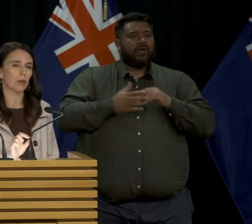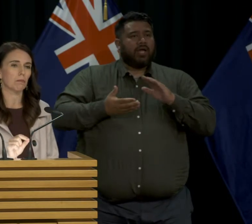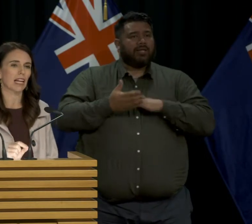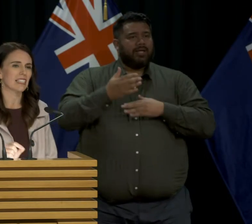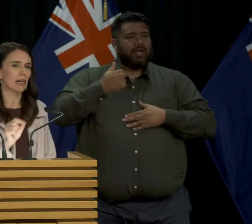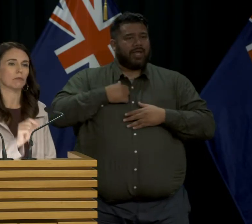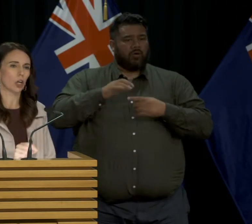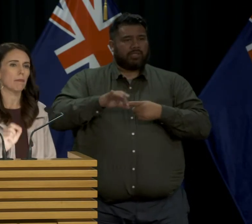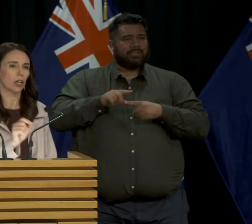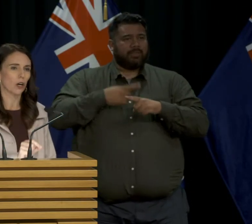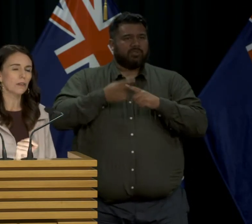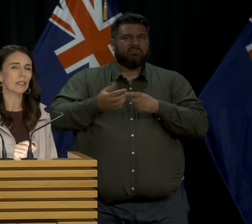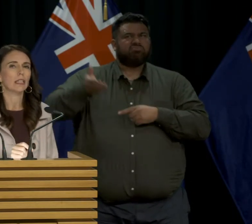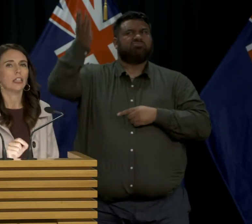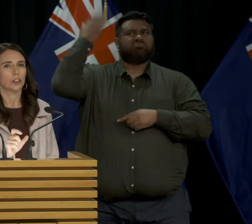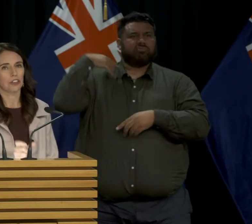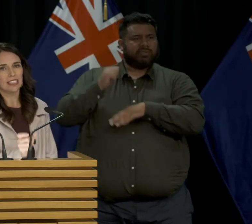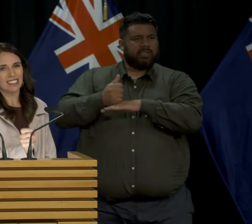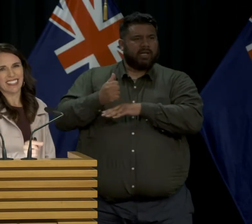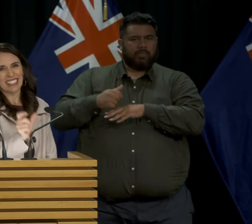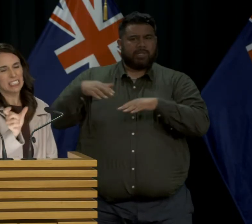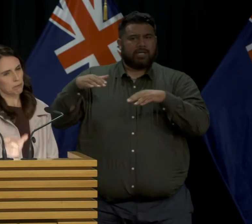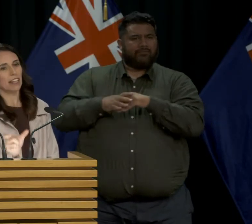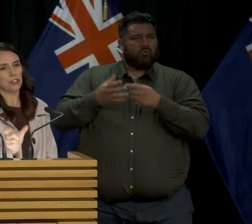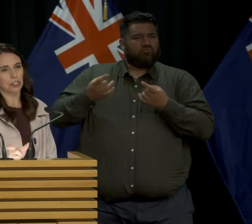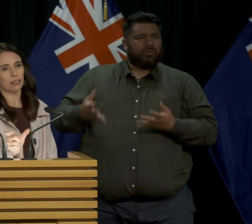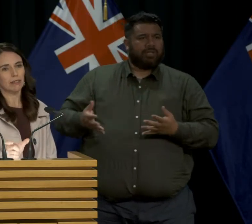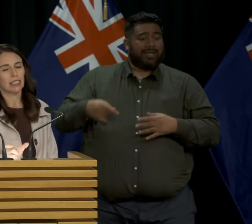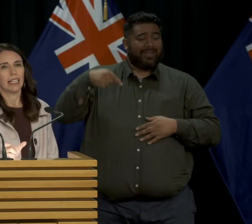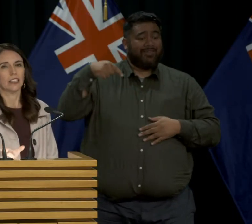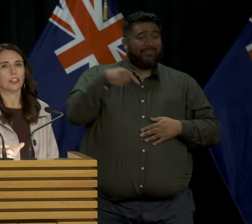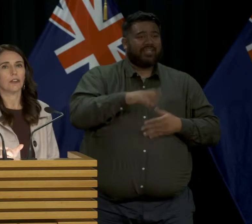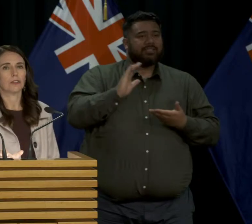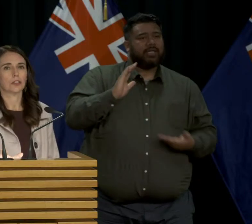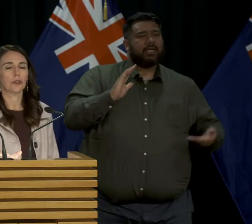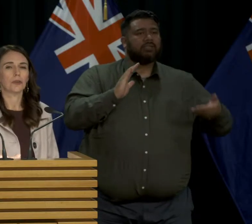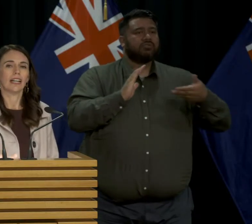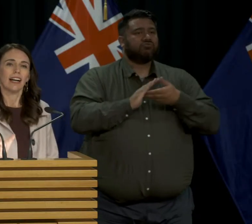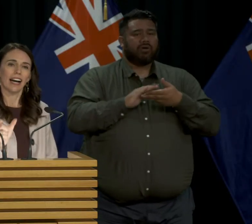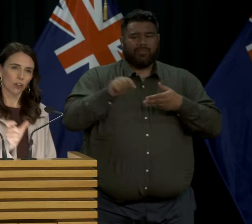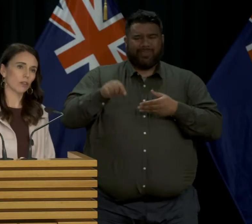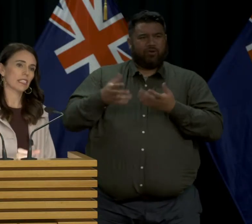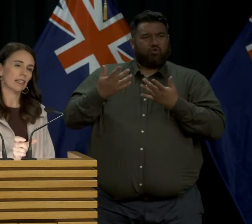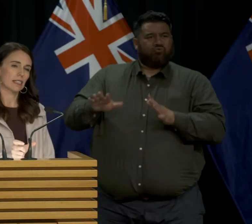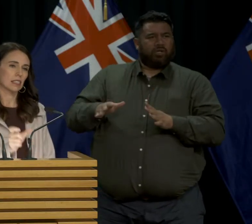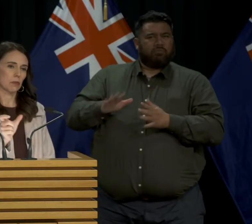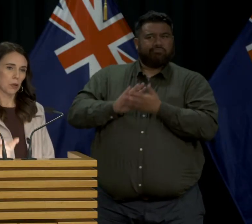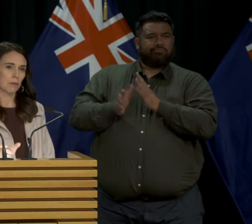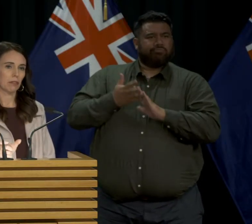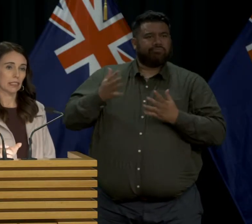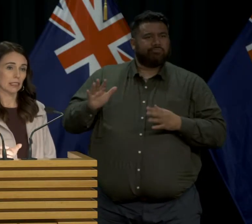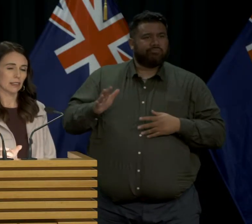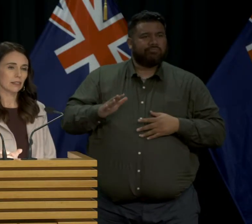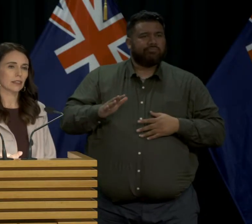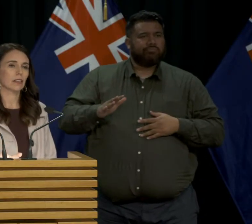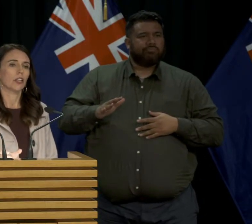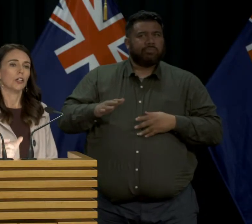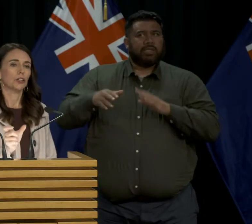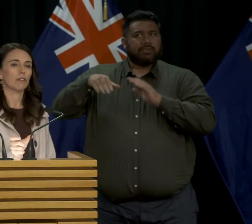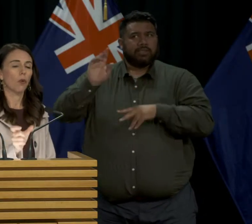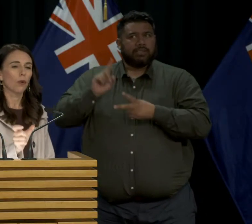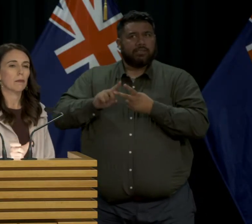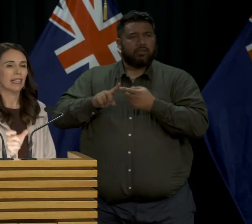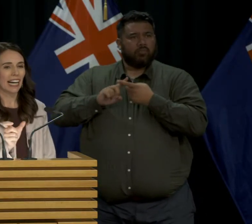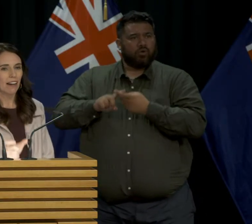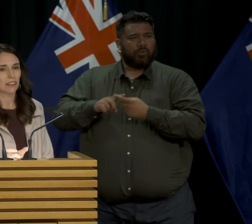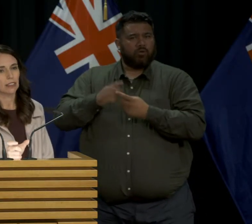that we put in place some time ago. So this is an expansion into those who are not citizens and permanent residents, who